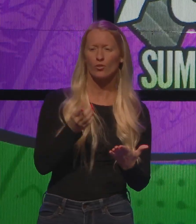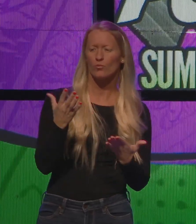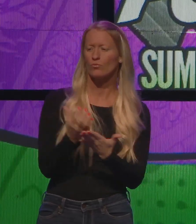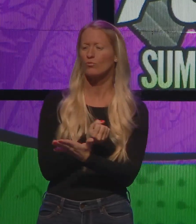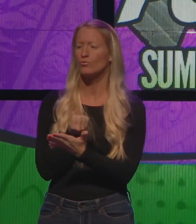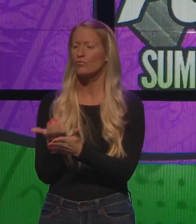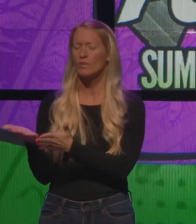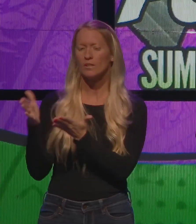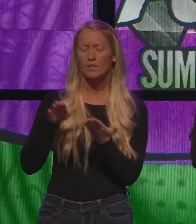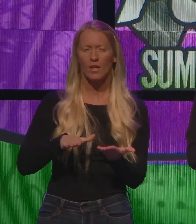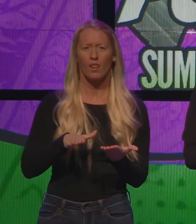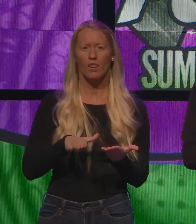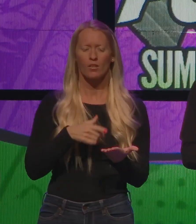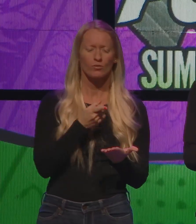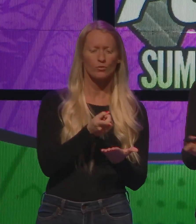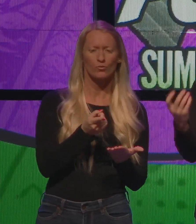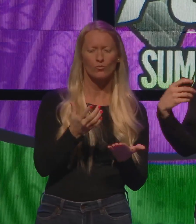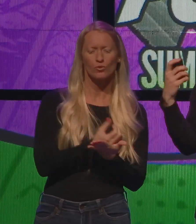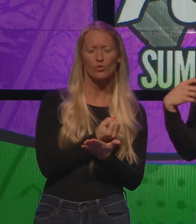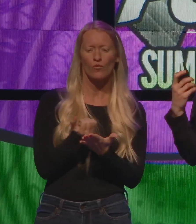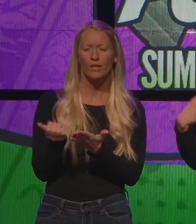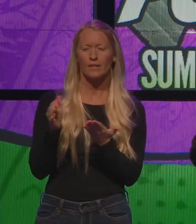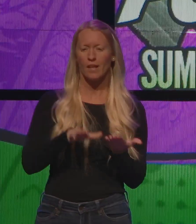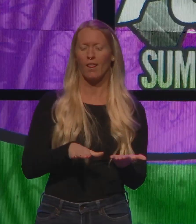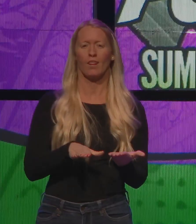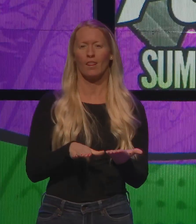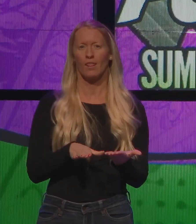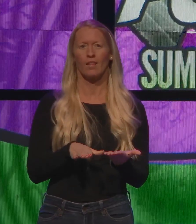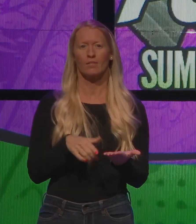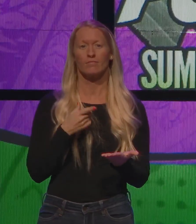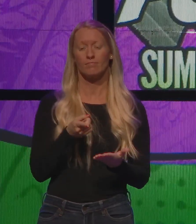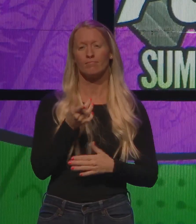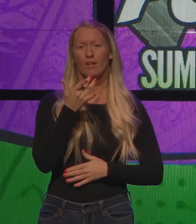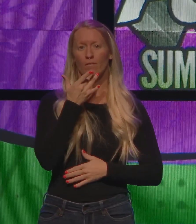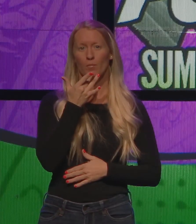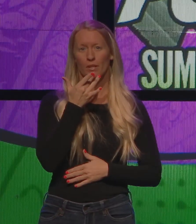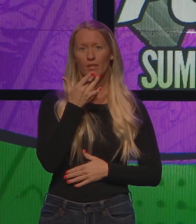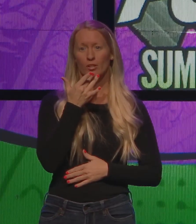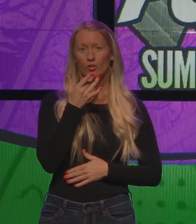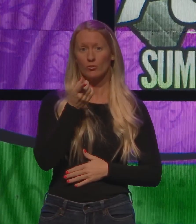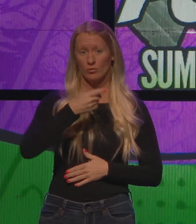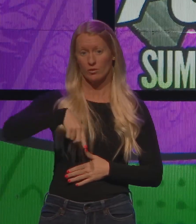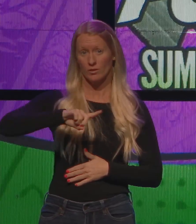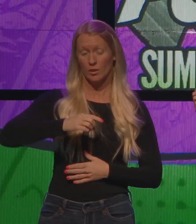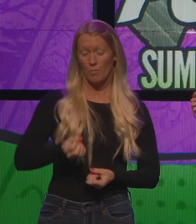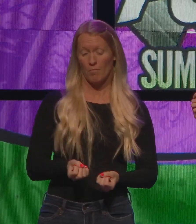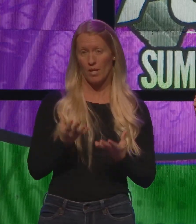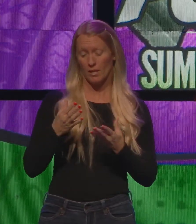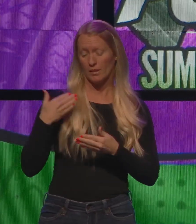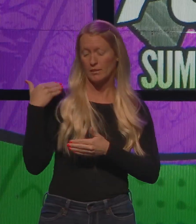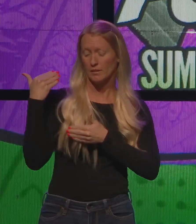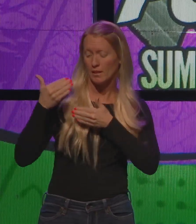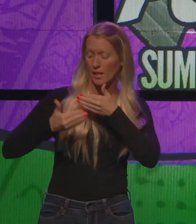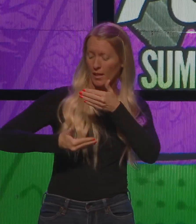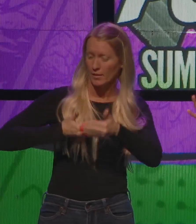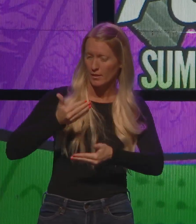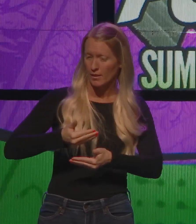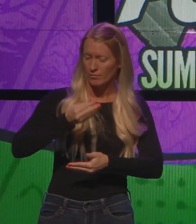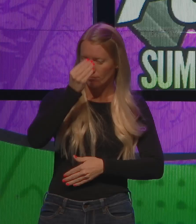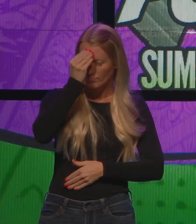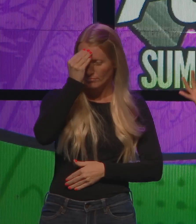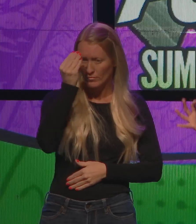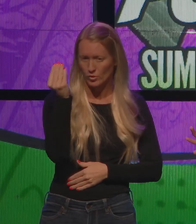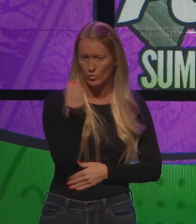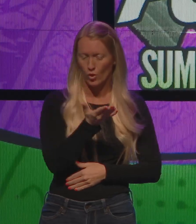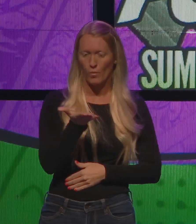of death. This is a familiar thing that a lot of us have gotten handed. At the foundation